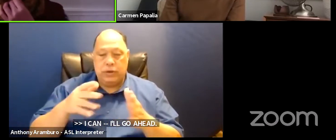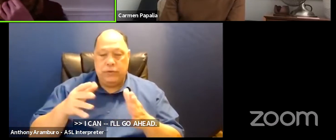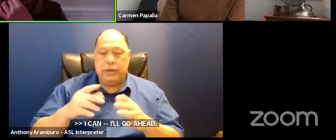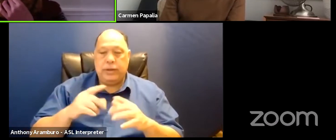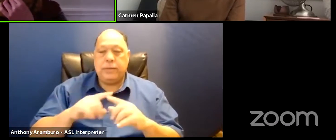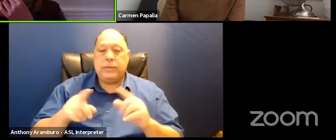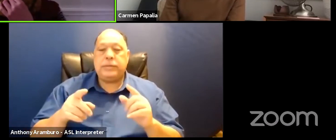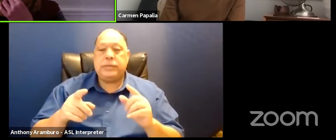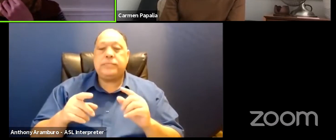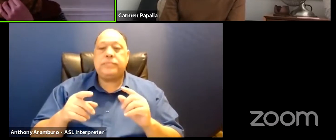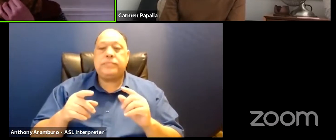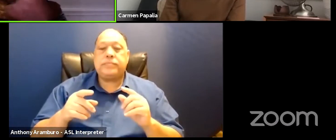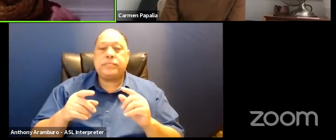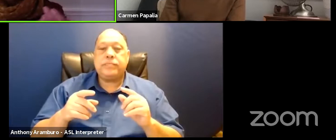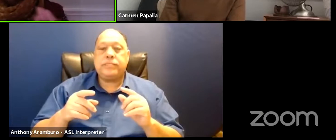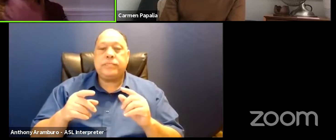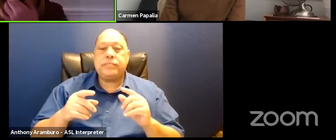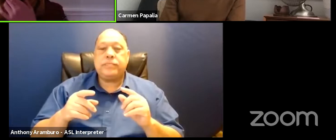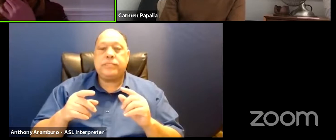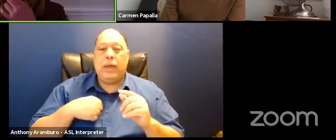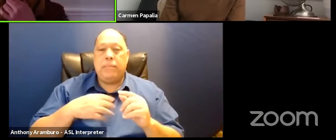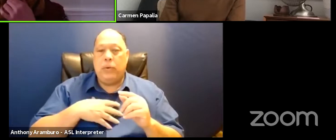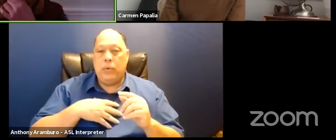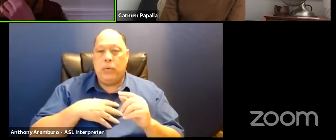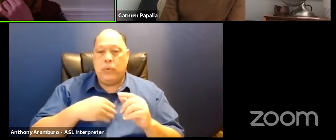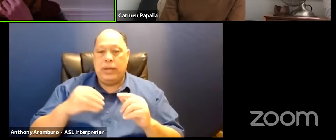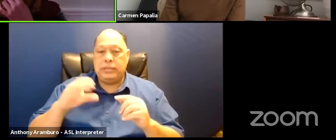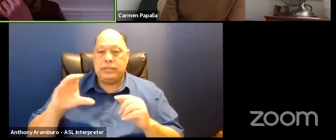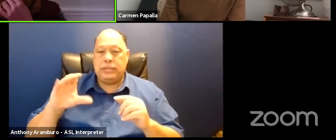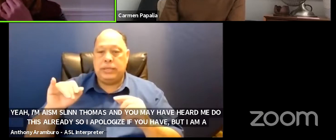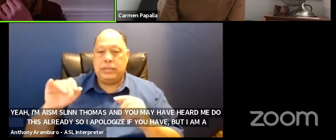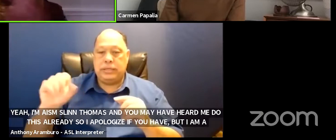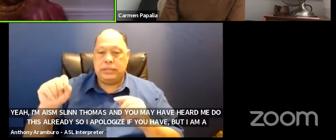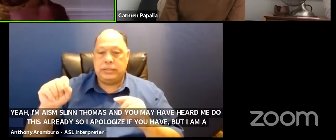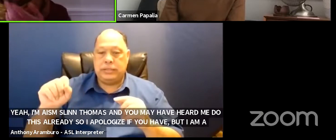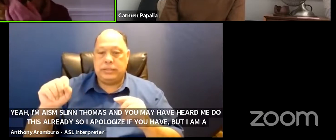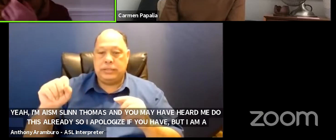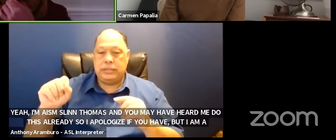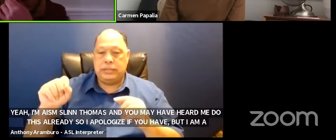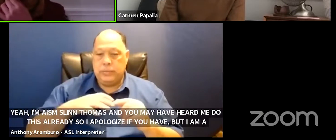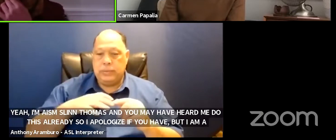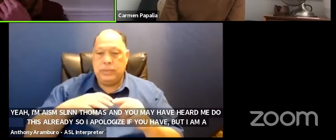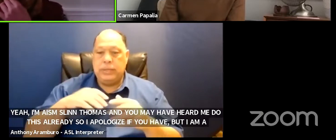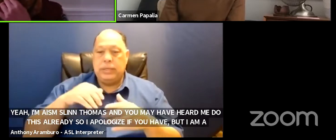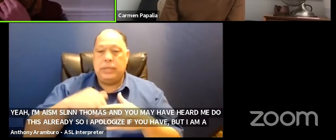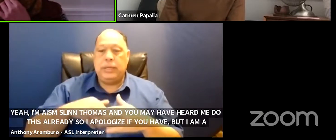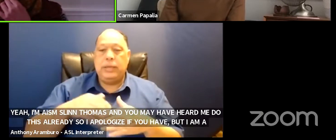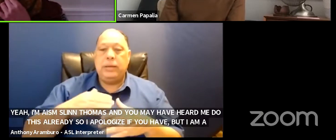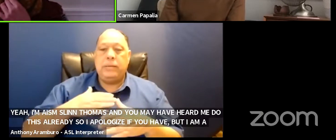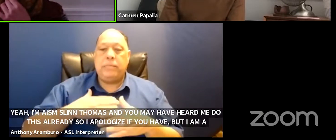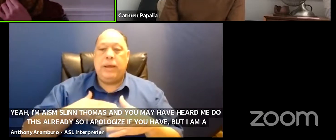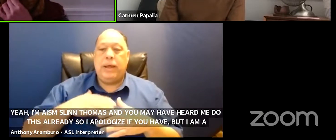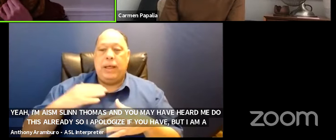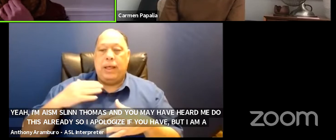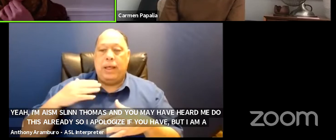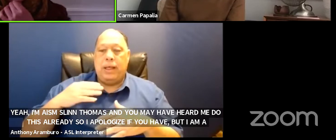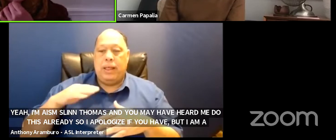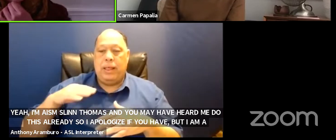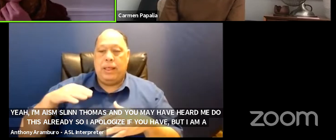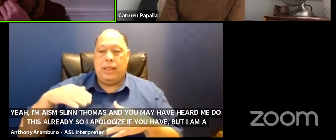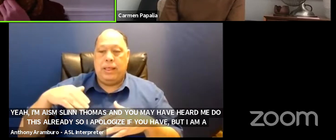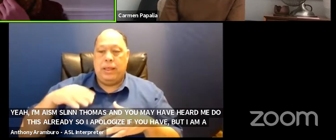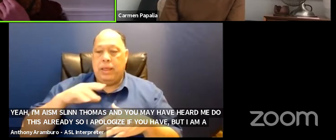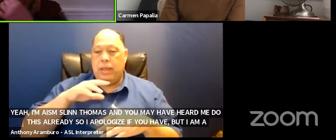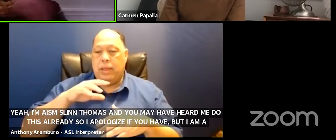I'm a white cis woman and in my 30s, my late 30s, and I use she or they